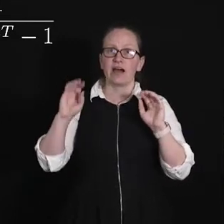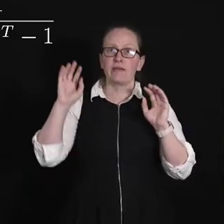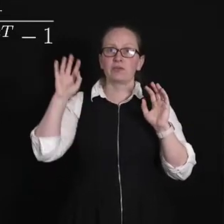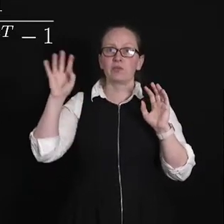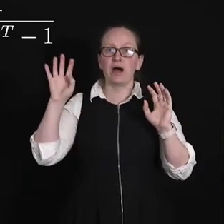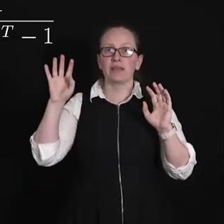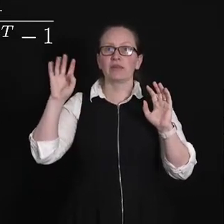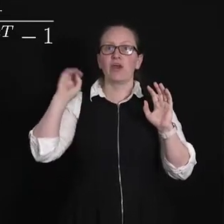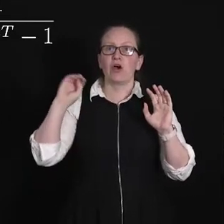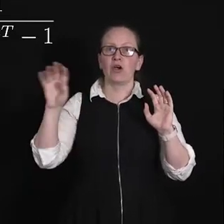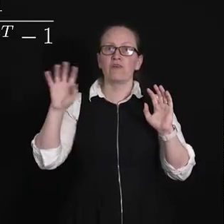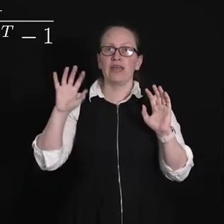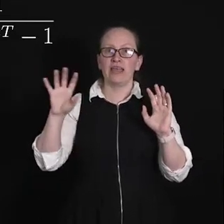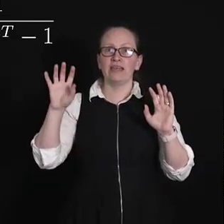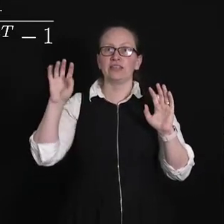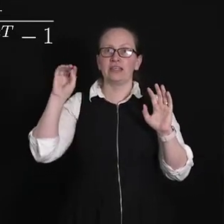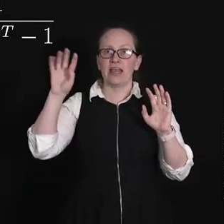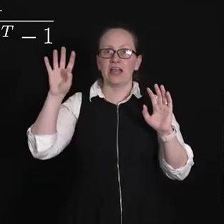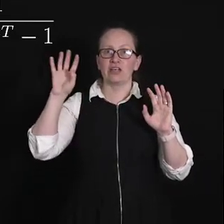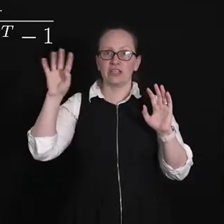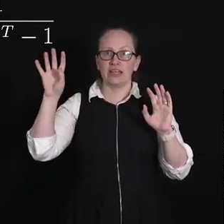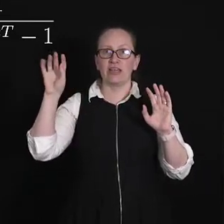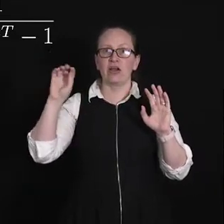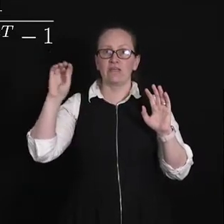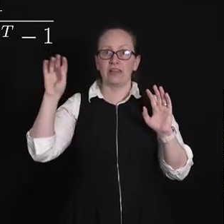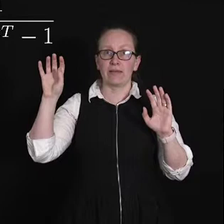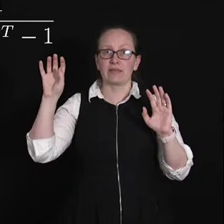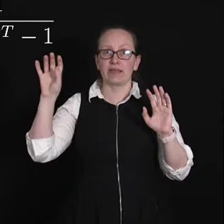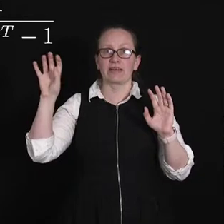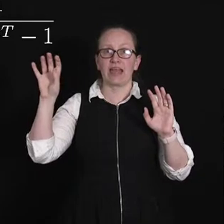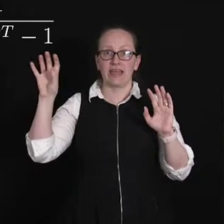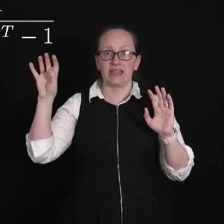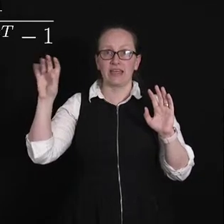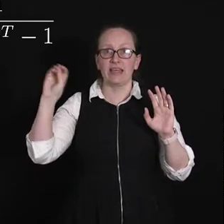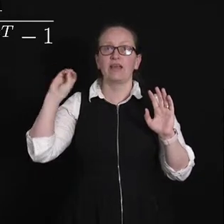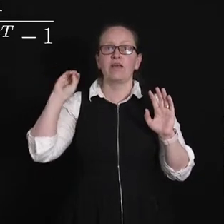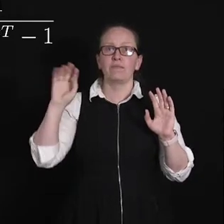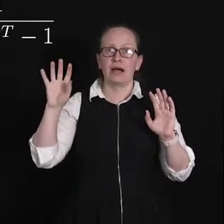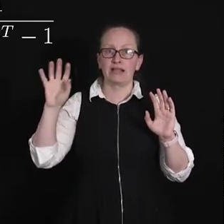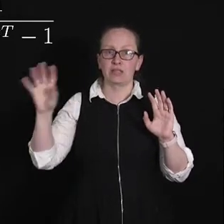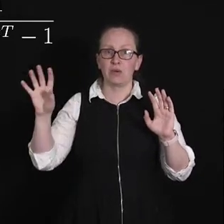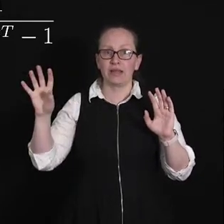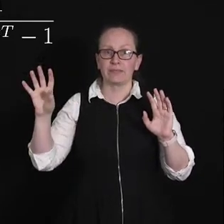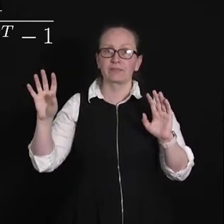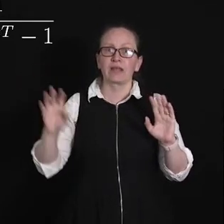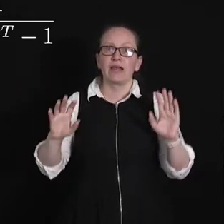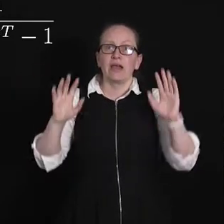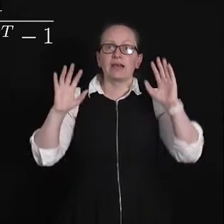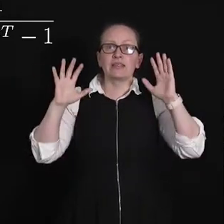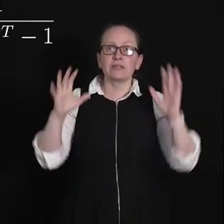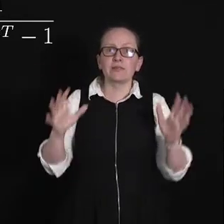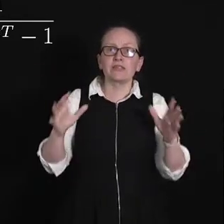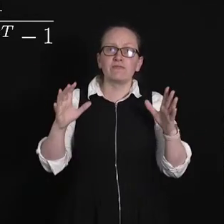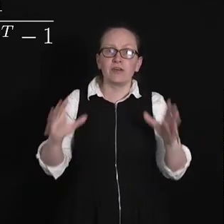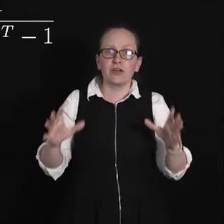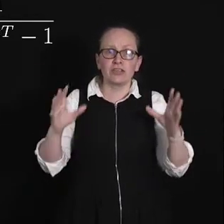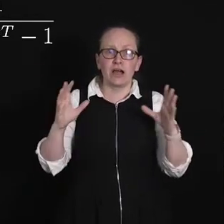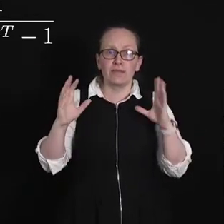times 1 over E to the HC over lambda KT minus 1. And this was the first time that